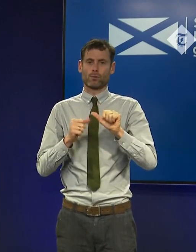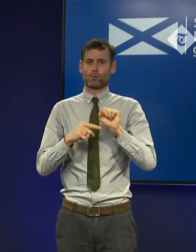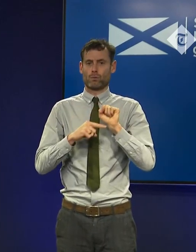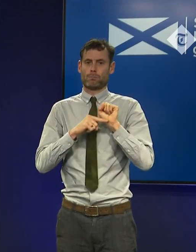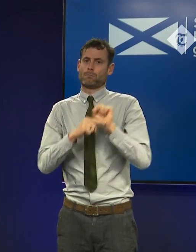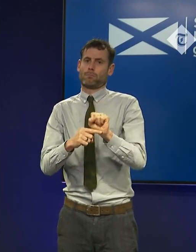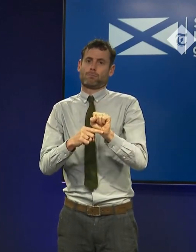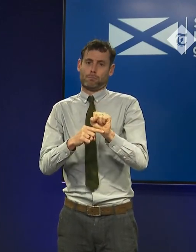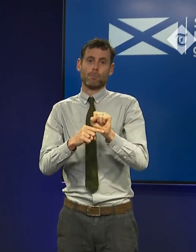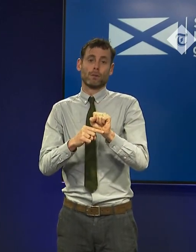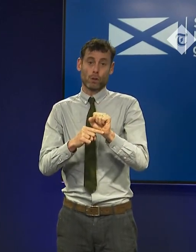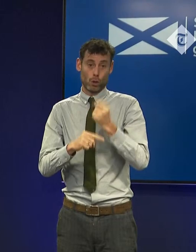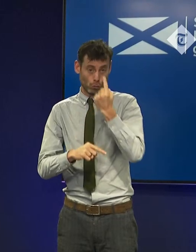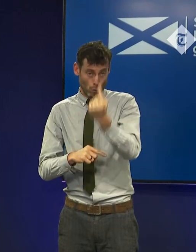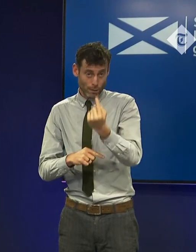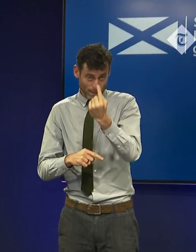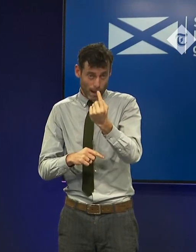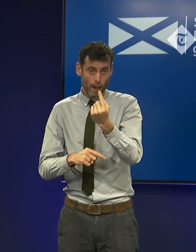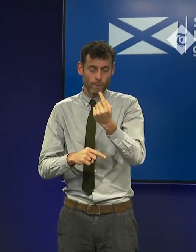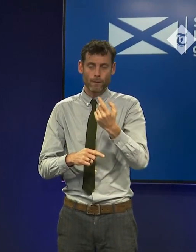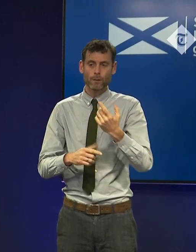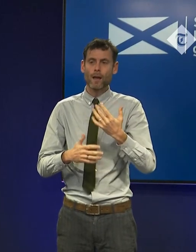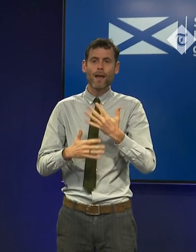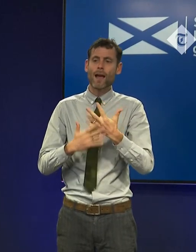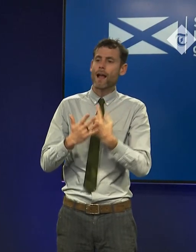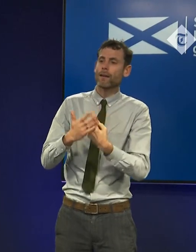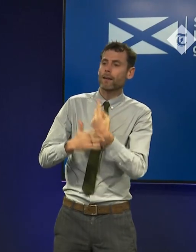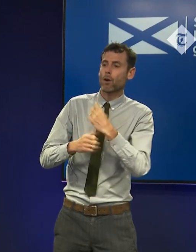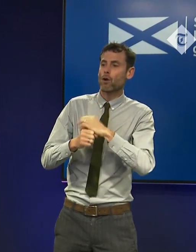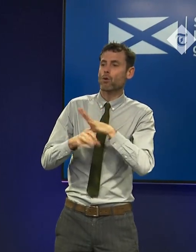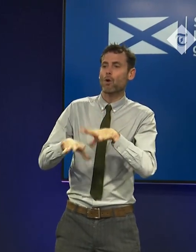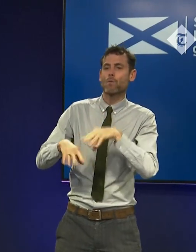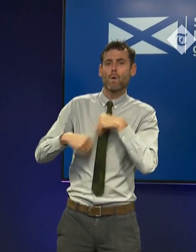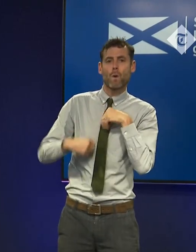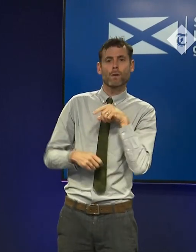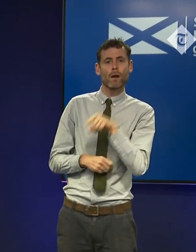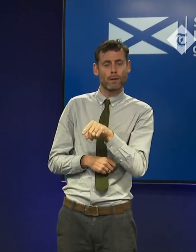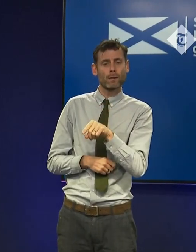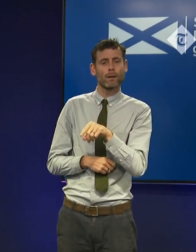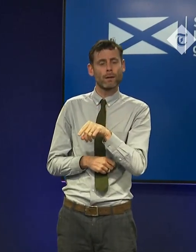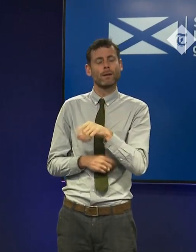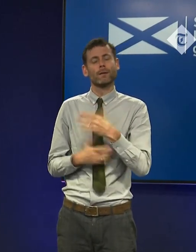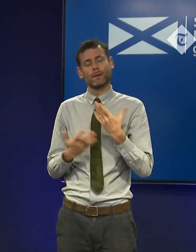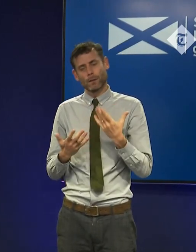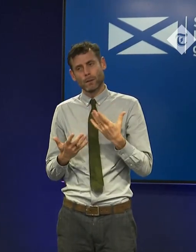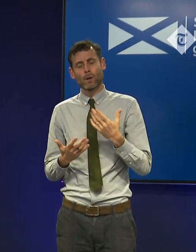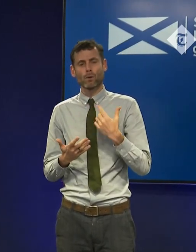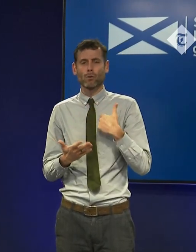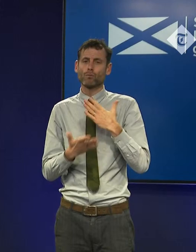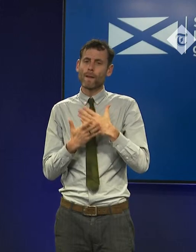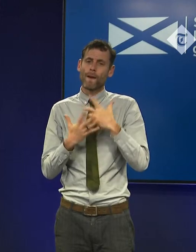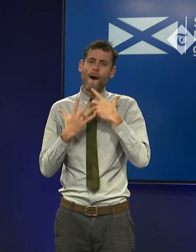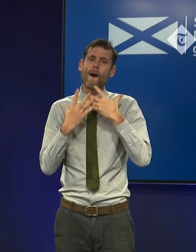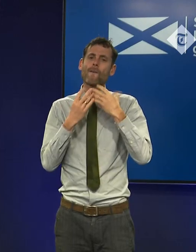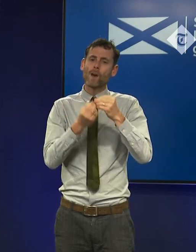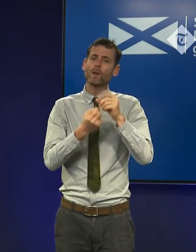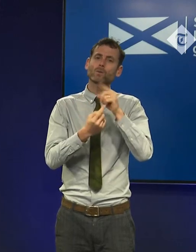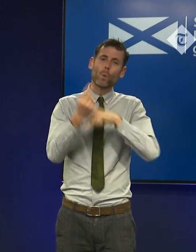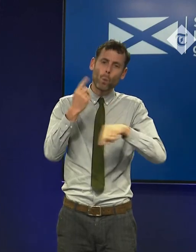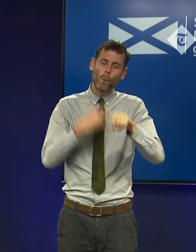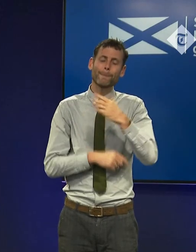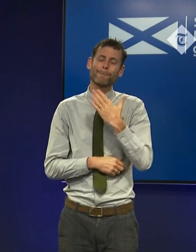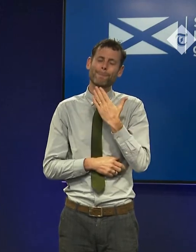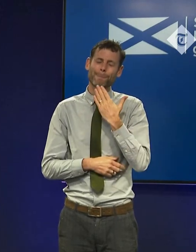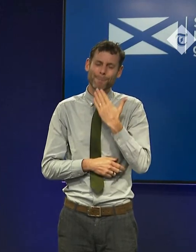making sure that you're protecting yourself against any eventuality that may follow. So my words to everyone are,